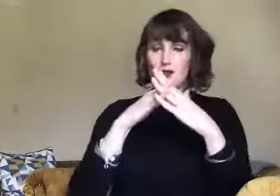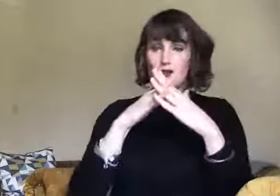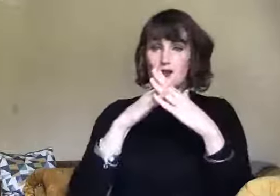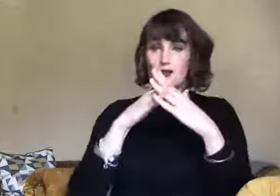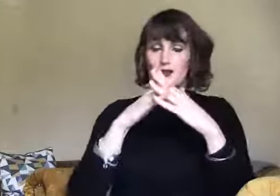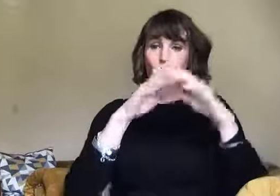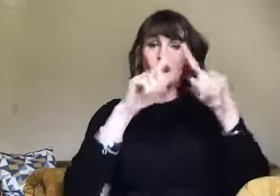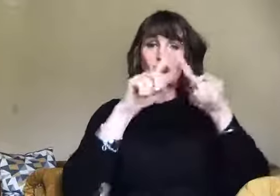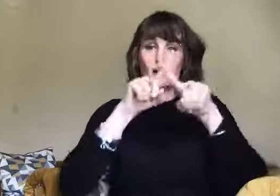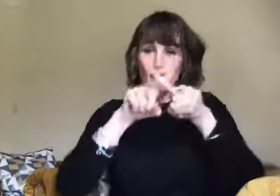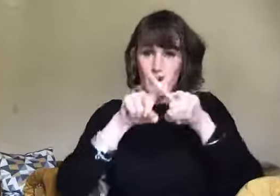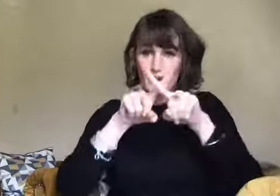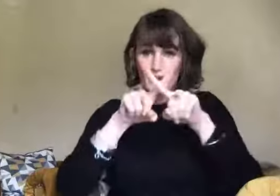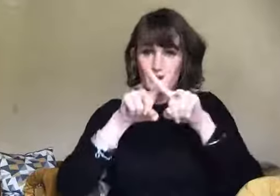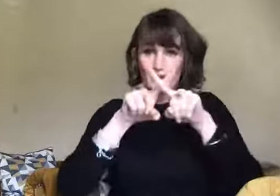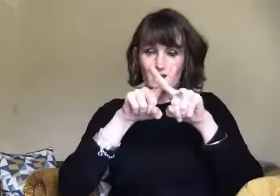W, X,